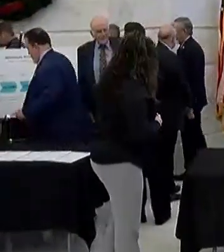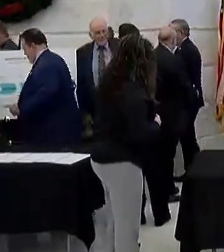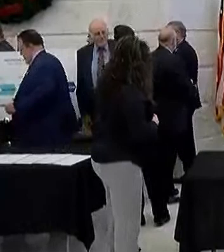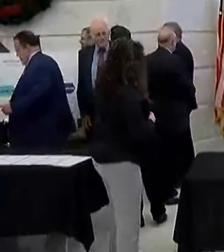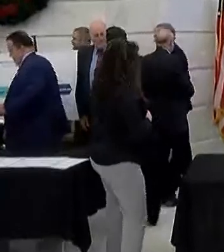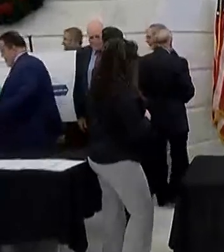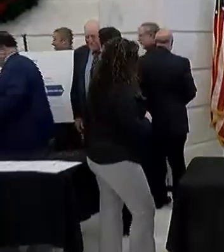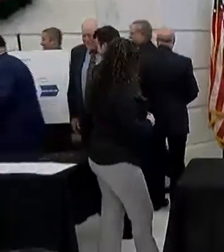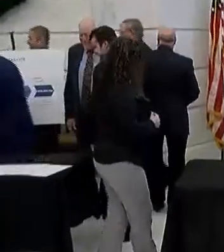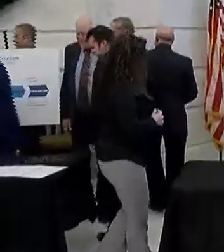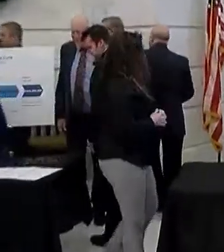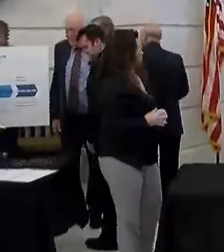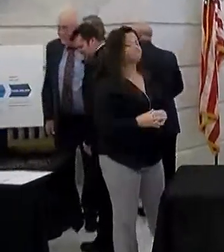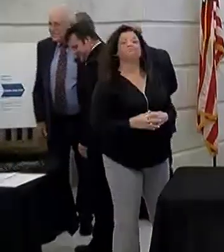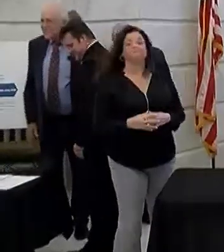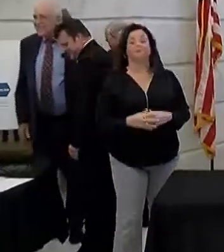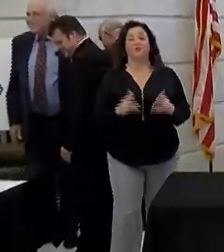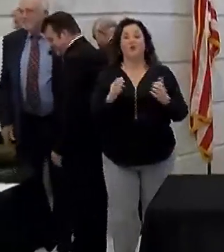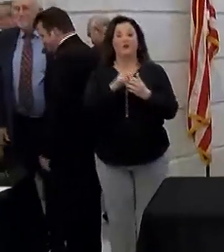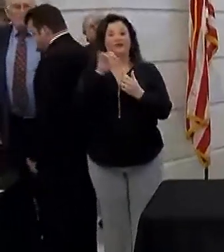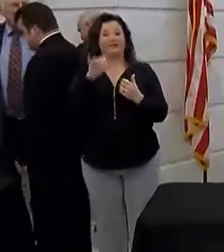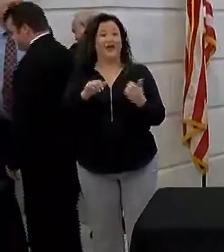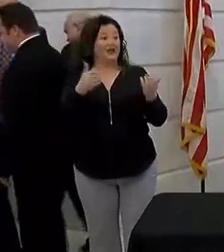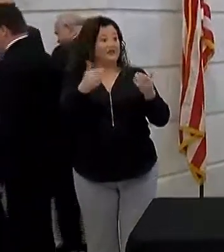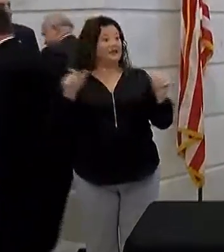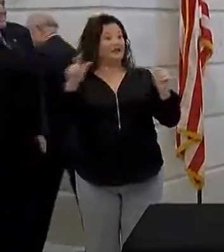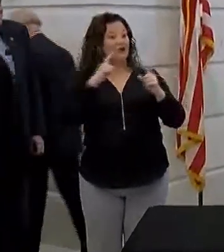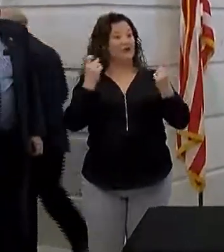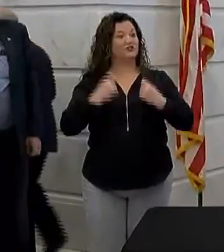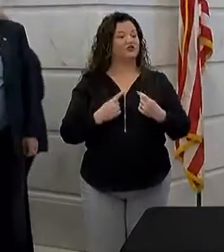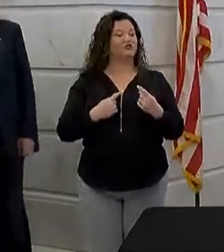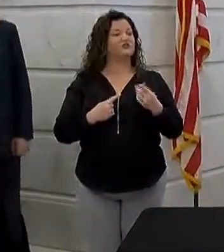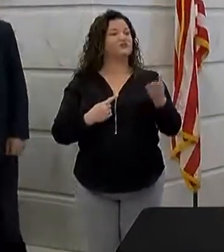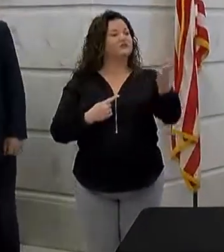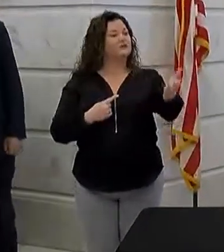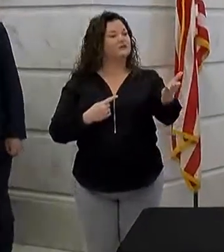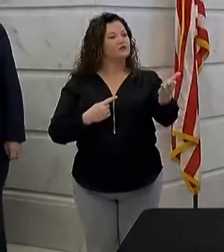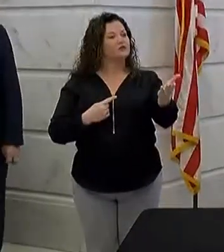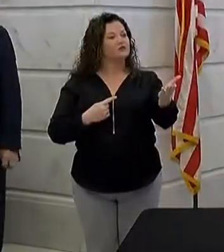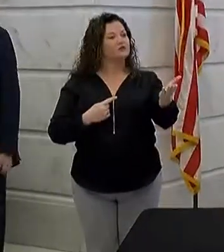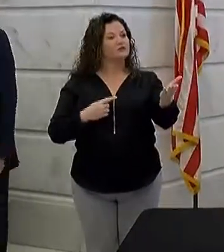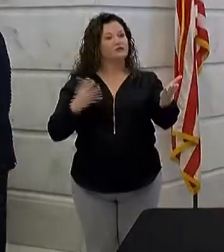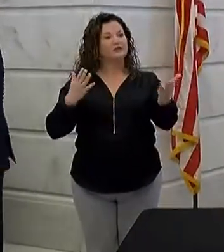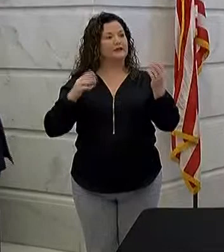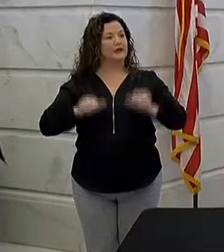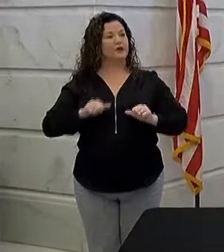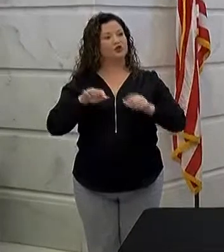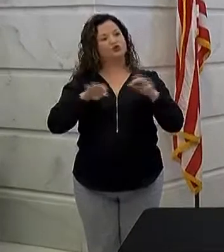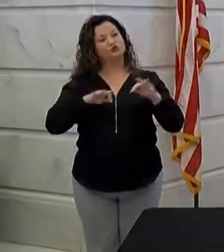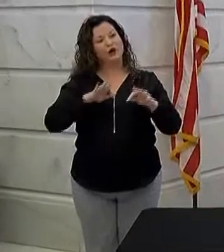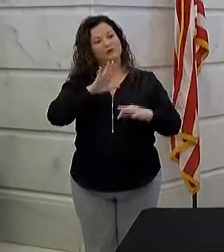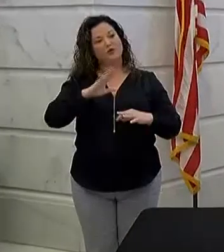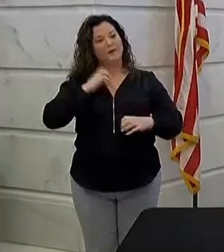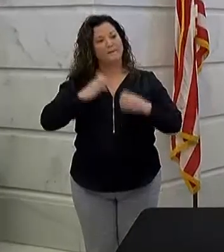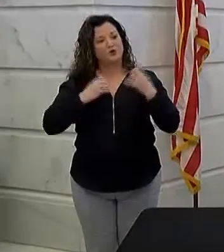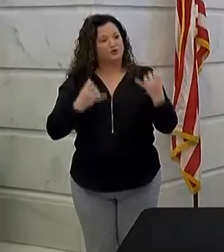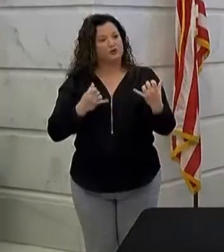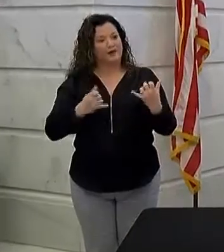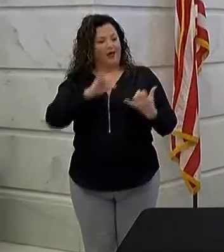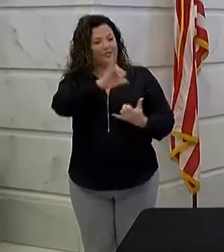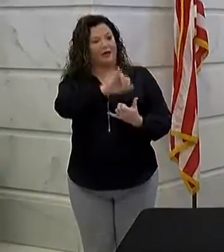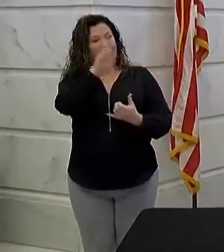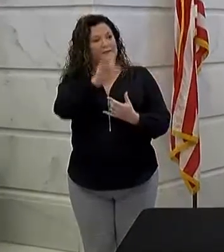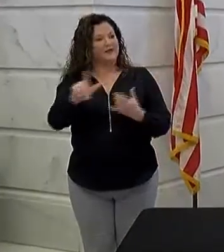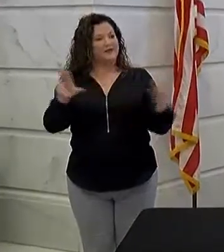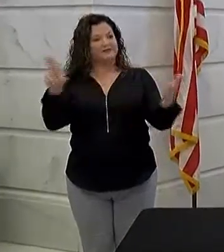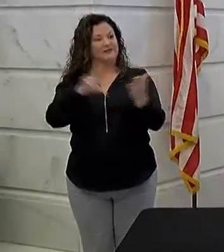All right. So, with that, are there any questions? Just kind of describe your emotions right now. What is signing that bill, the